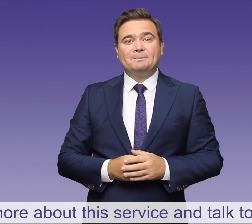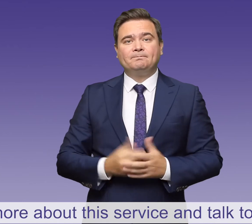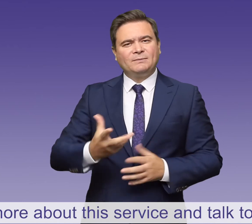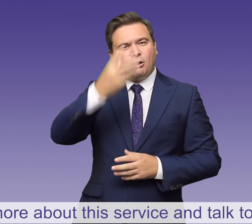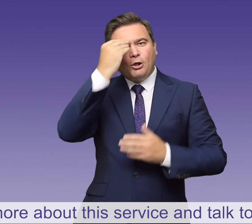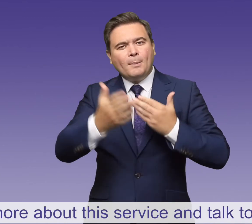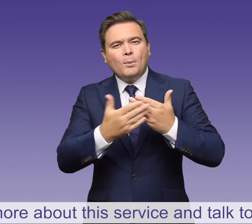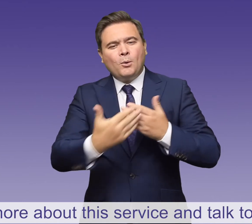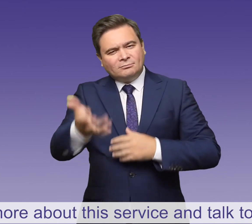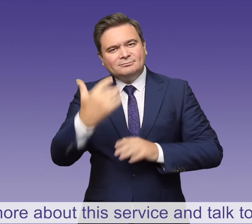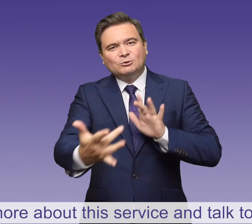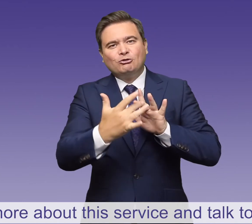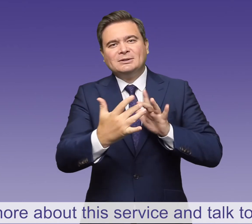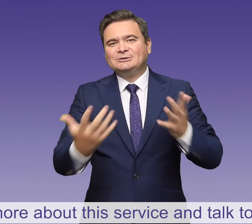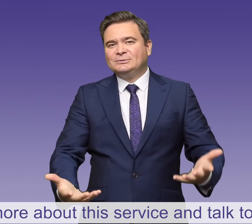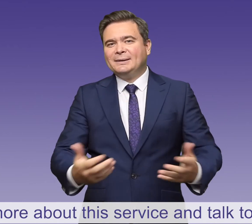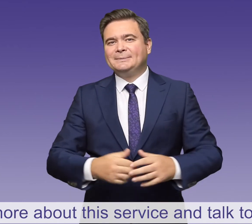Learn more about this service and talk to us today.